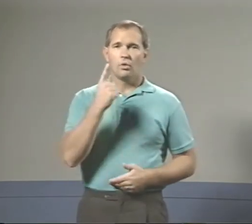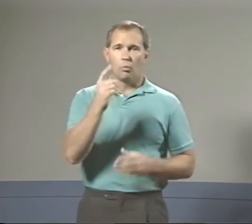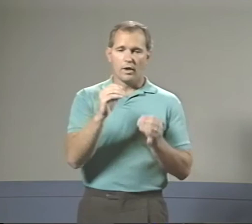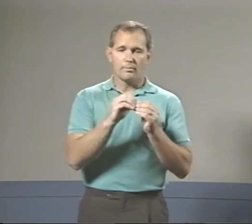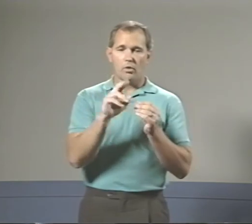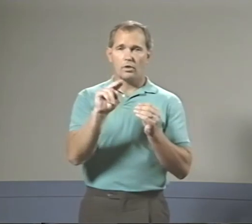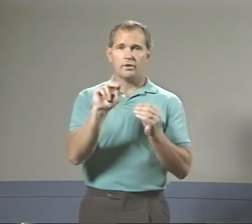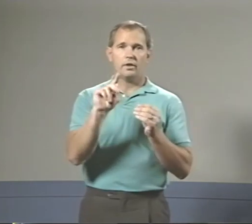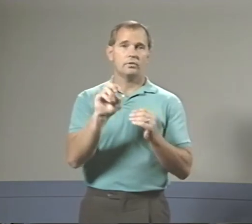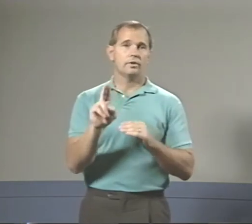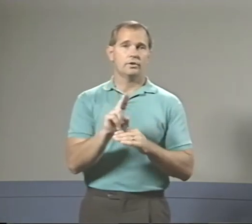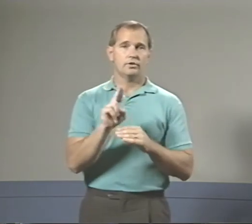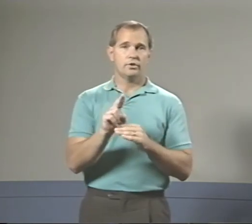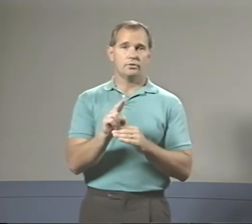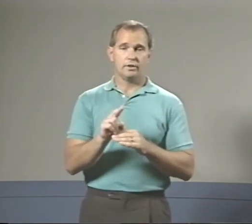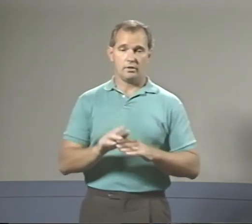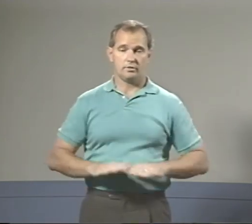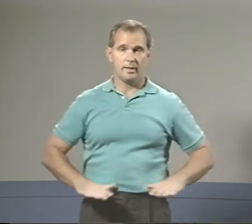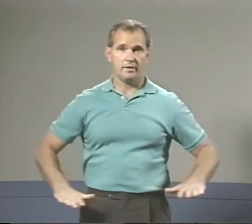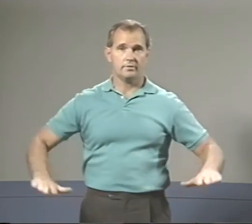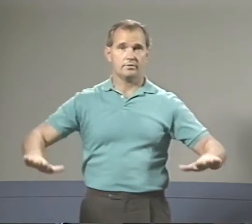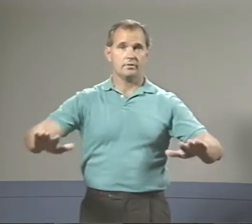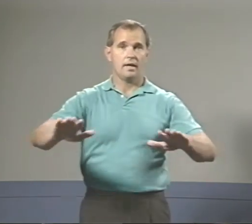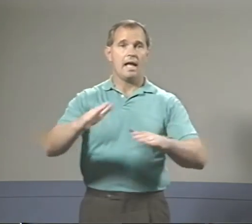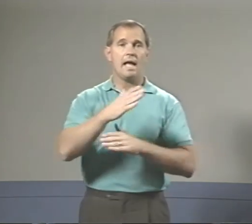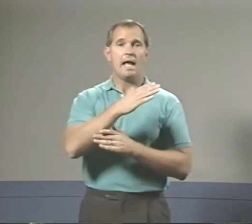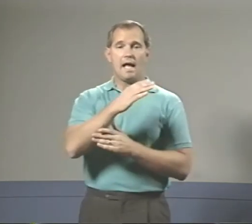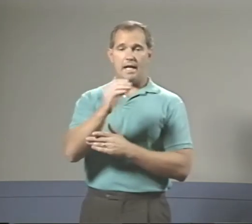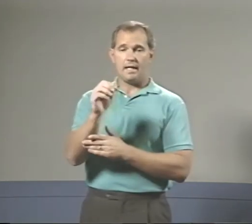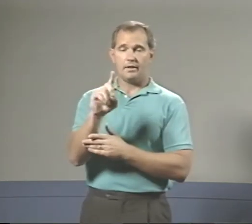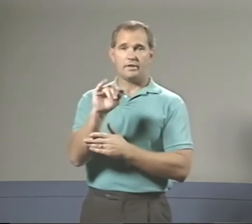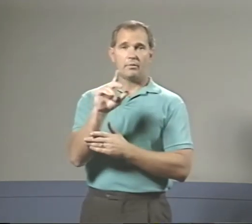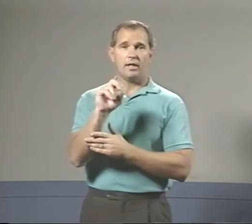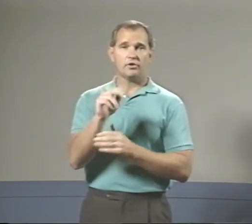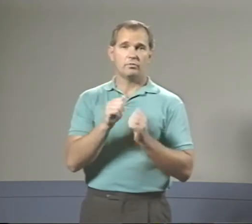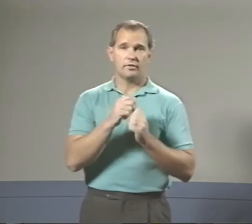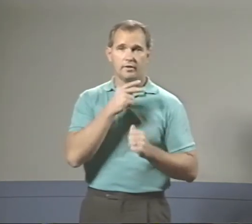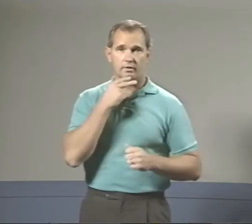One more note using space and direction with verbs.